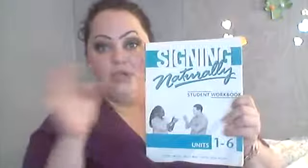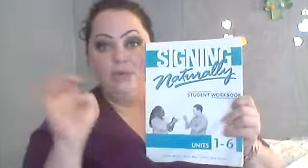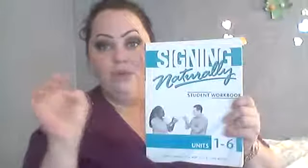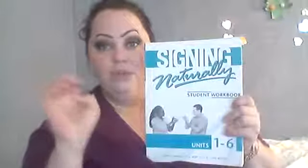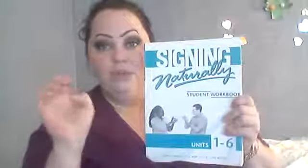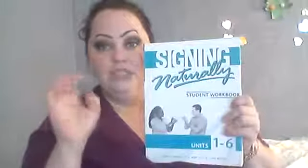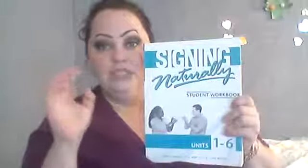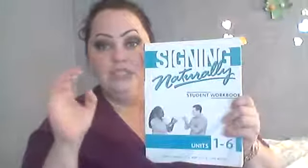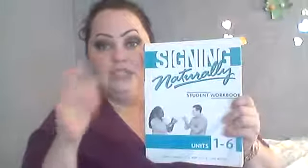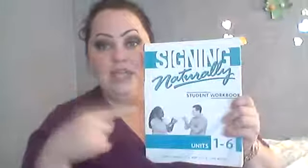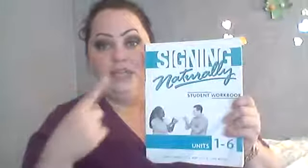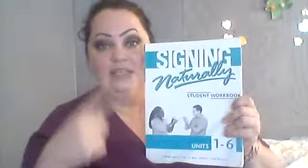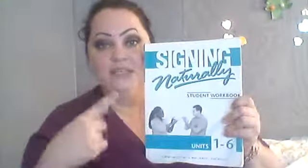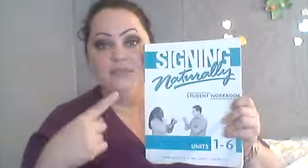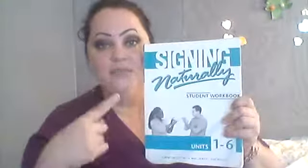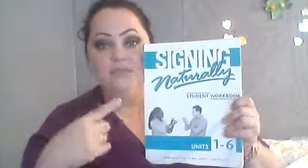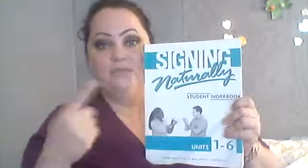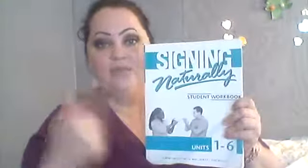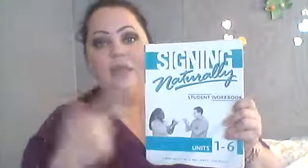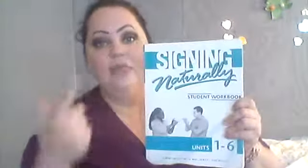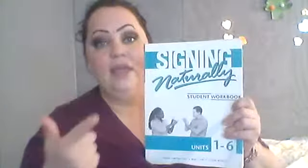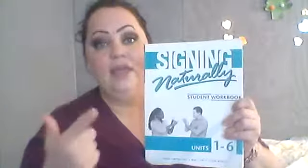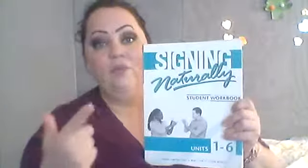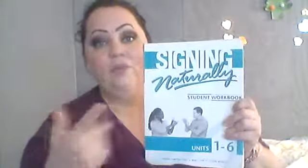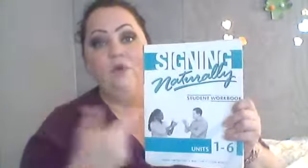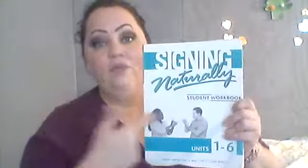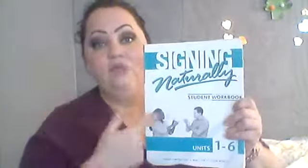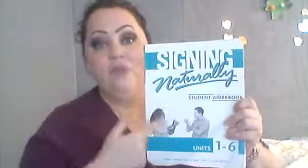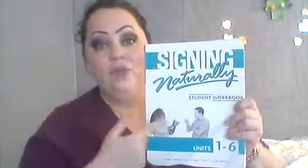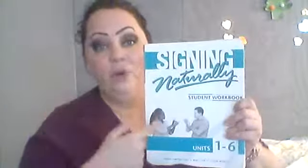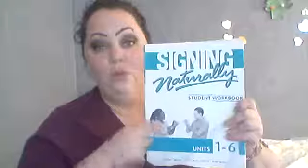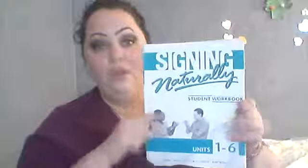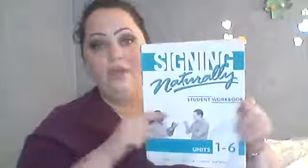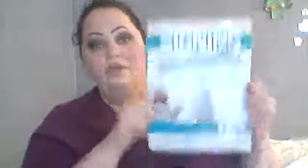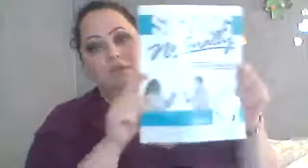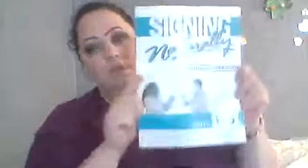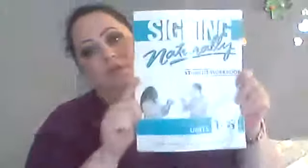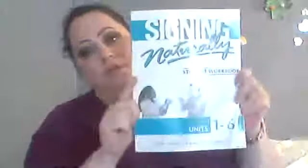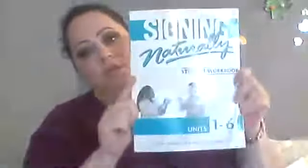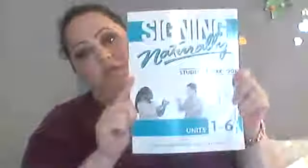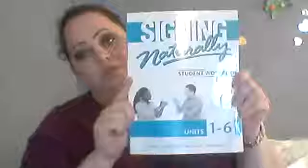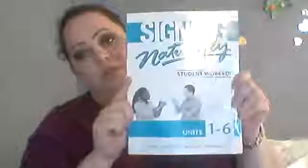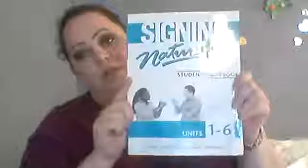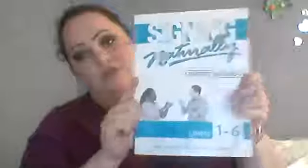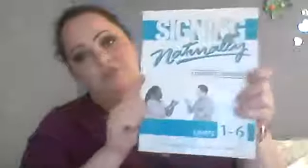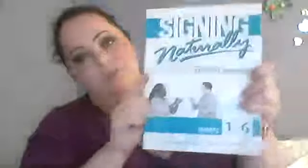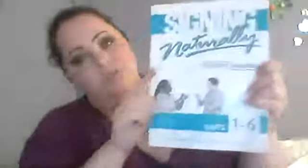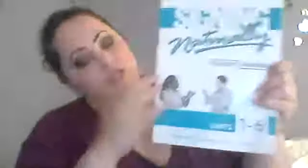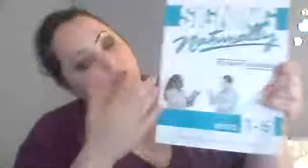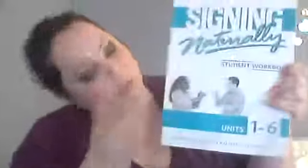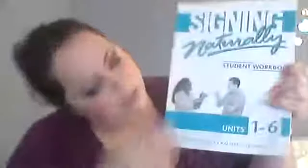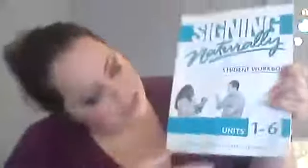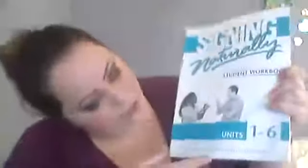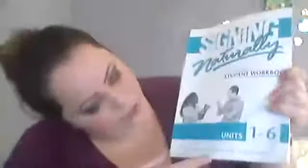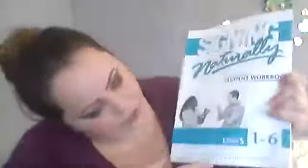our emergency signs, and then we will go over some of the homework. So I do just want to show the book that we're doing